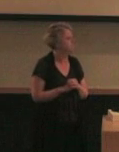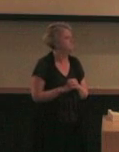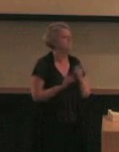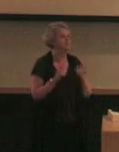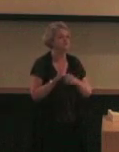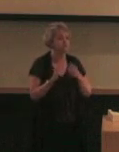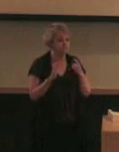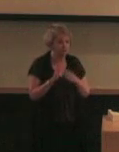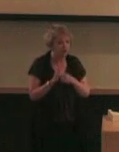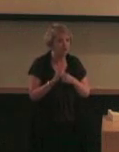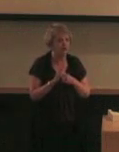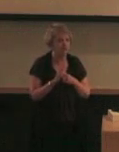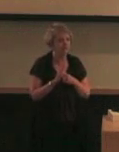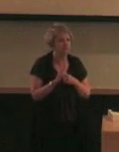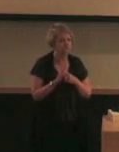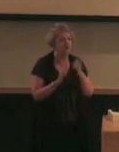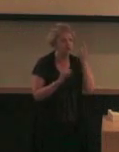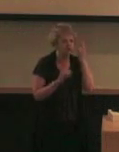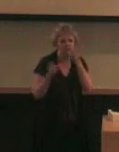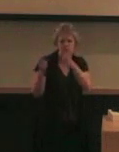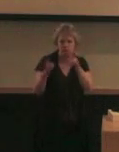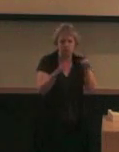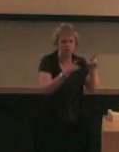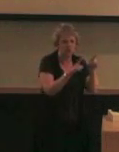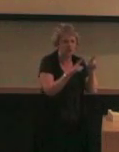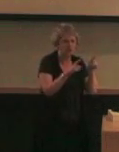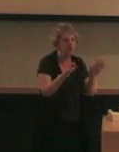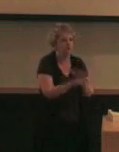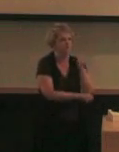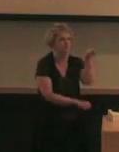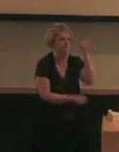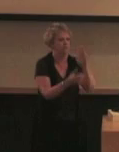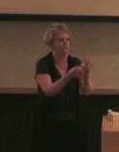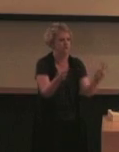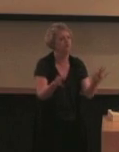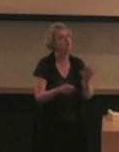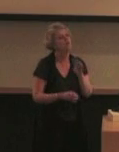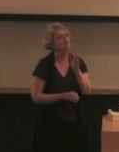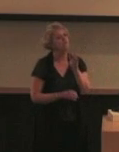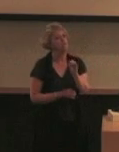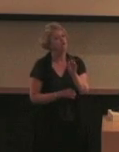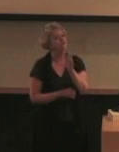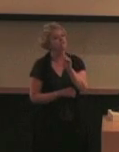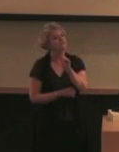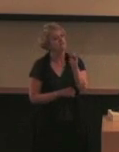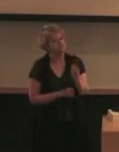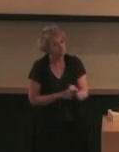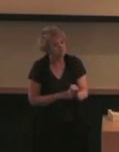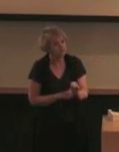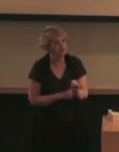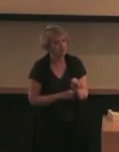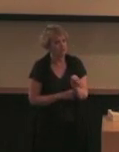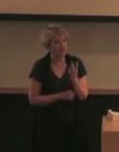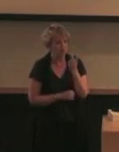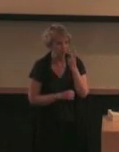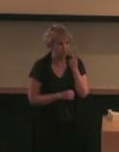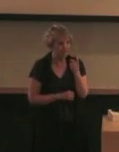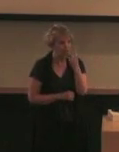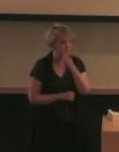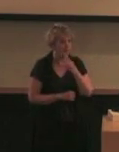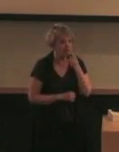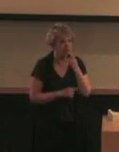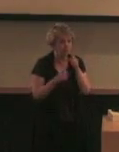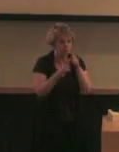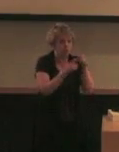Sometimes by context, they get the full sentence. And 40 to 60% of the words visible on the lips look alike.